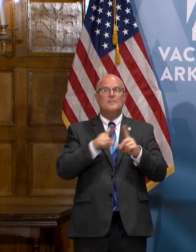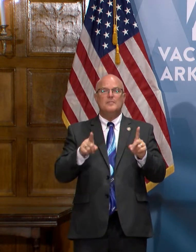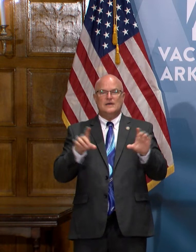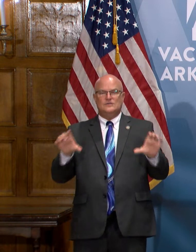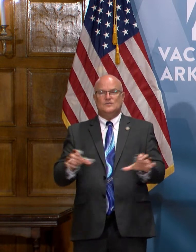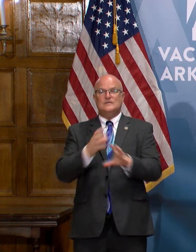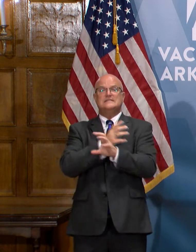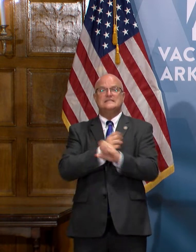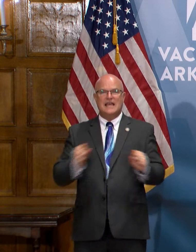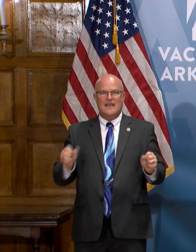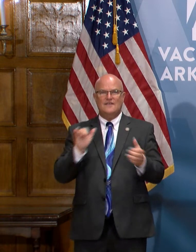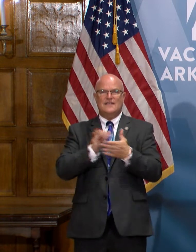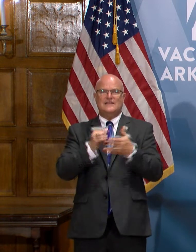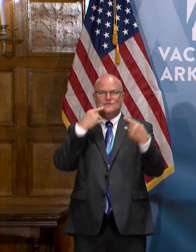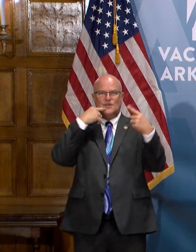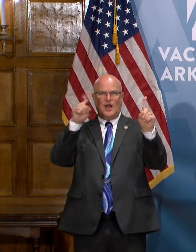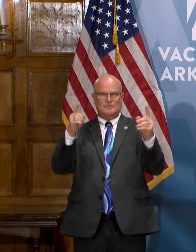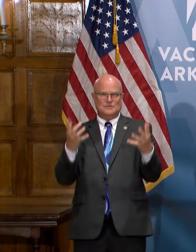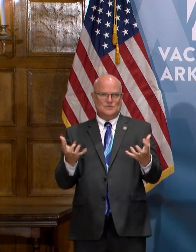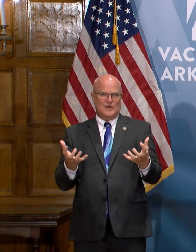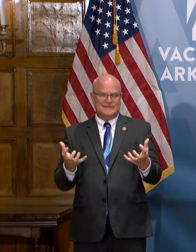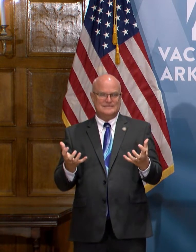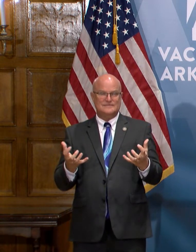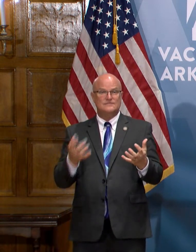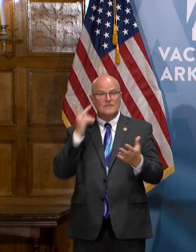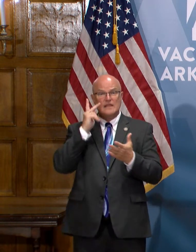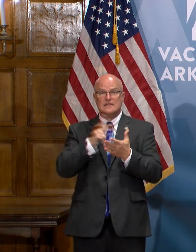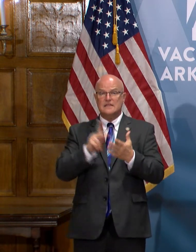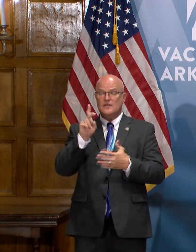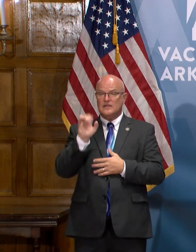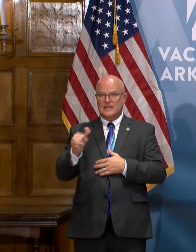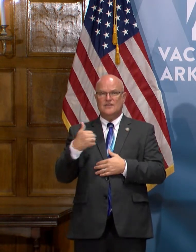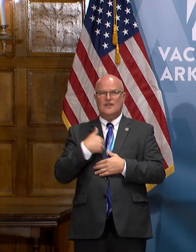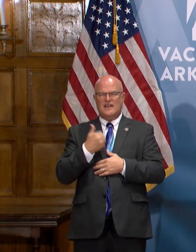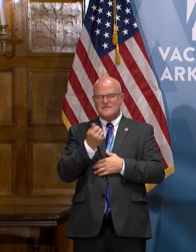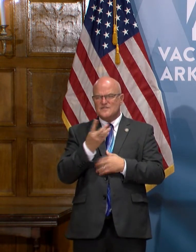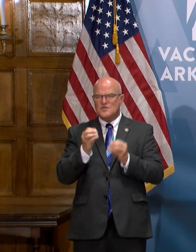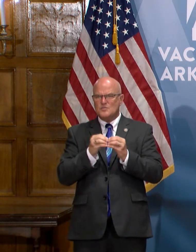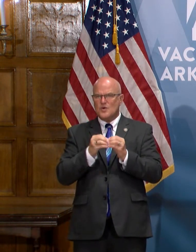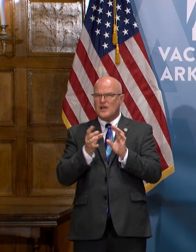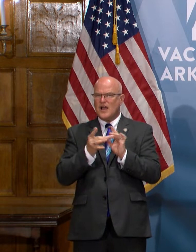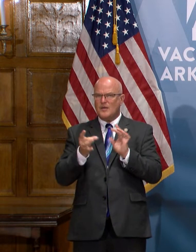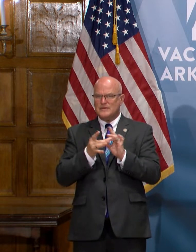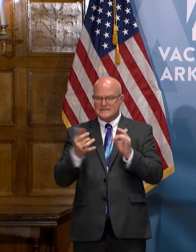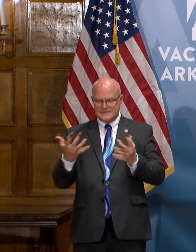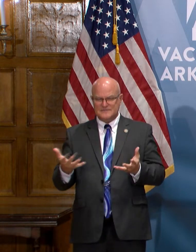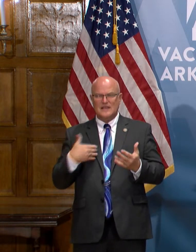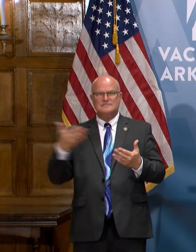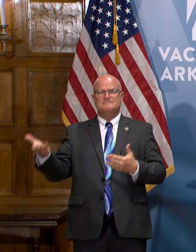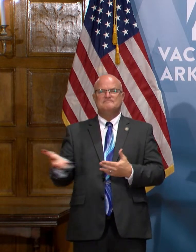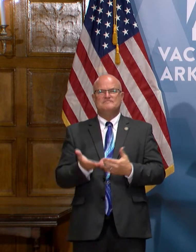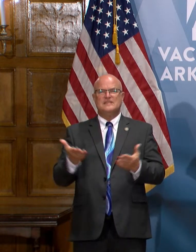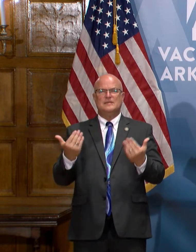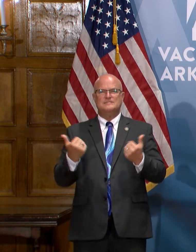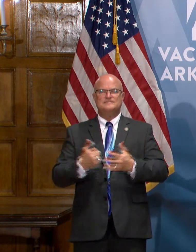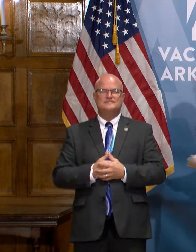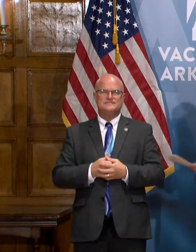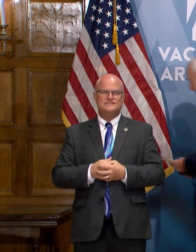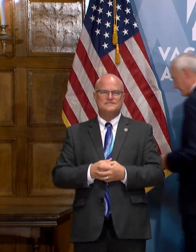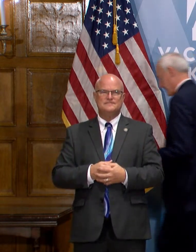way, and that's what we're trying to accomplish. And Secretary Key, I know you have a couple other comments to make, but I invite you to the